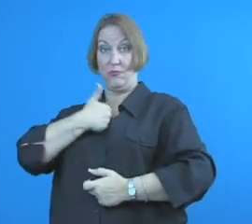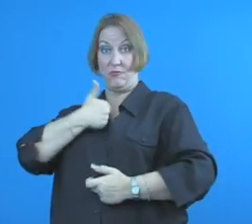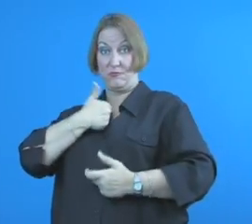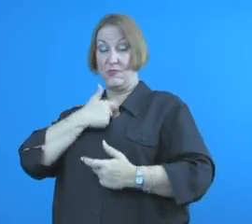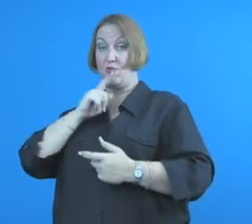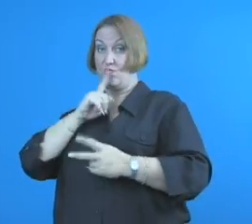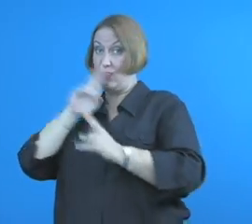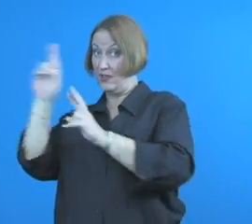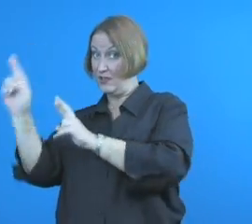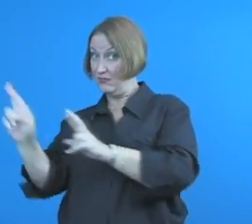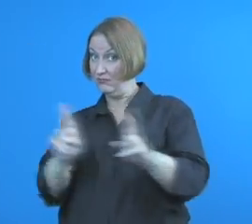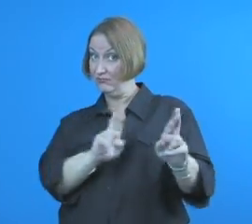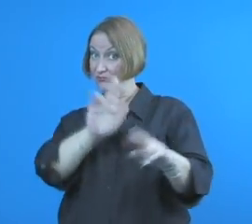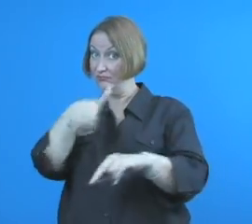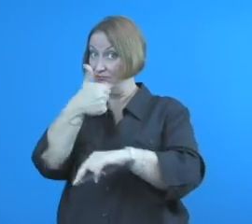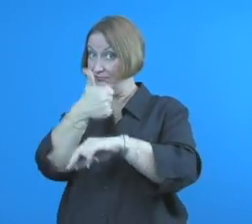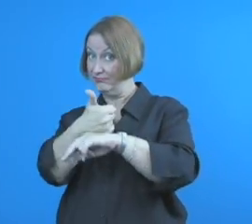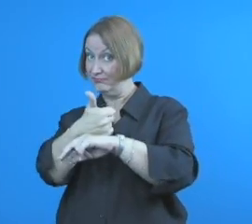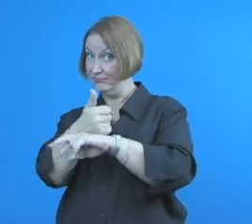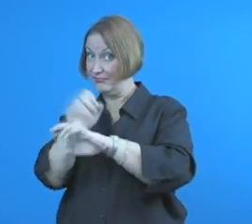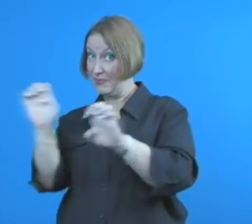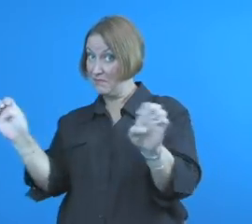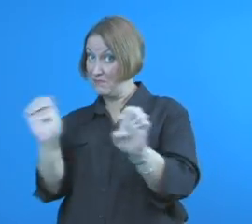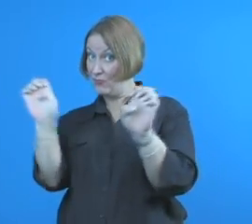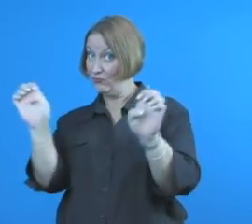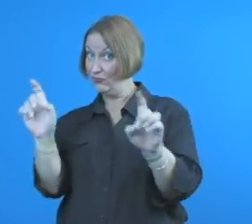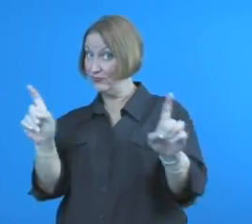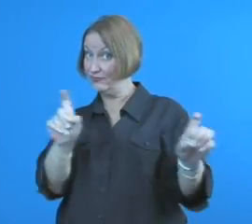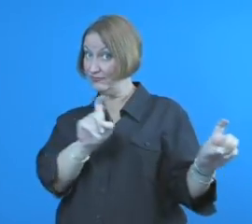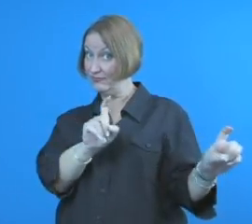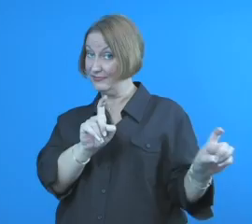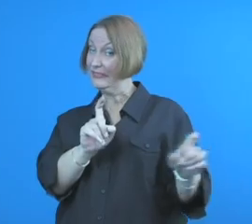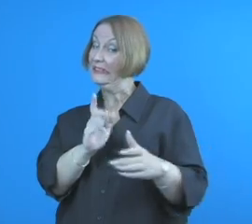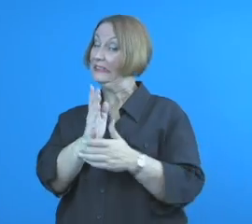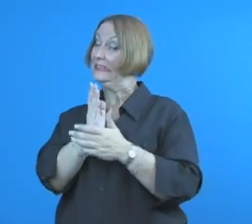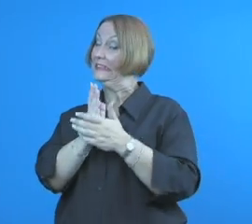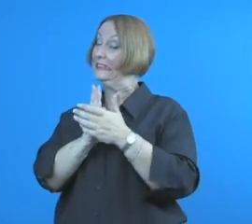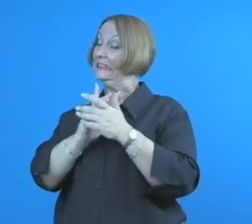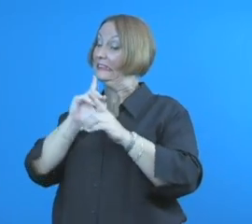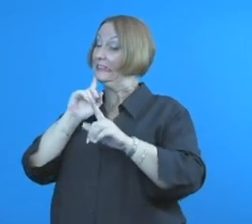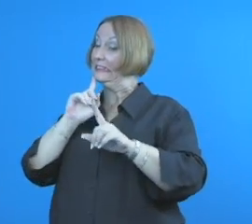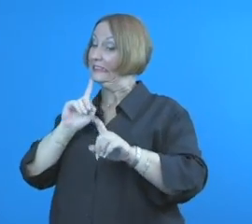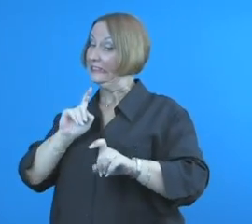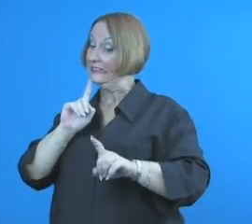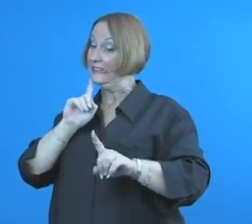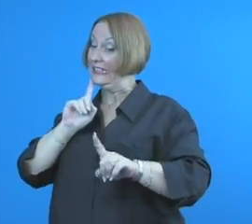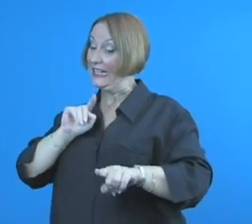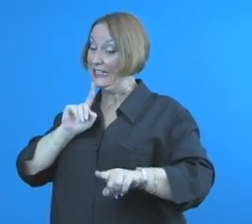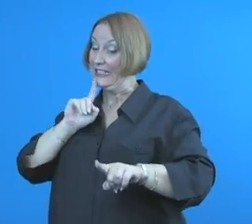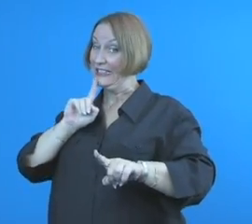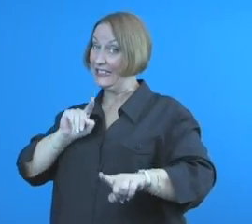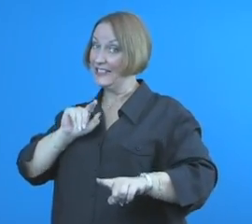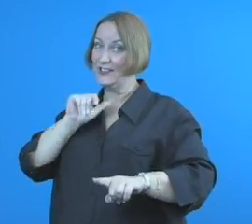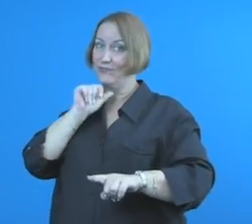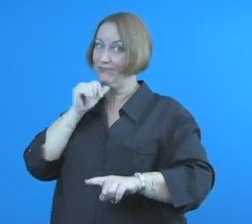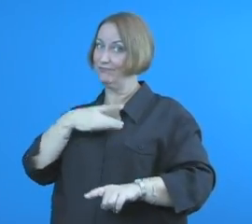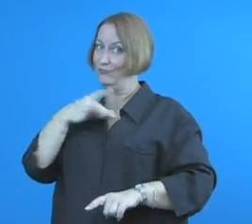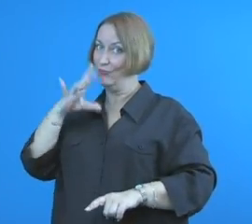but they did spur dramatic improvements within FEMA, the FCC, and other governmental organizations, and prompted